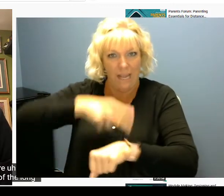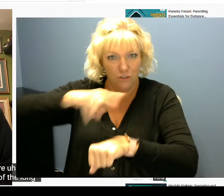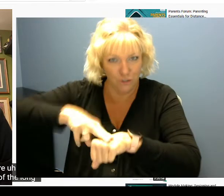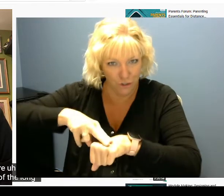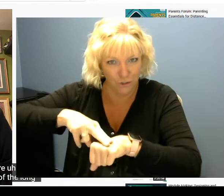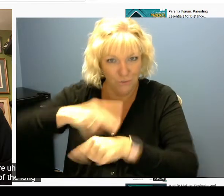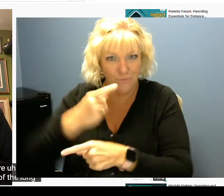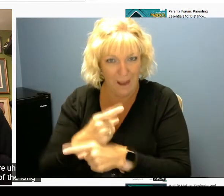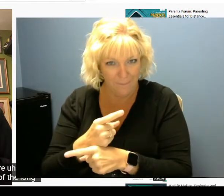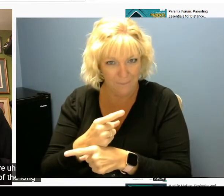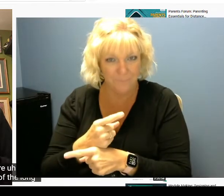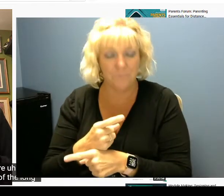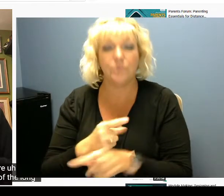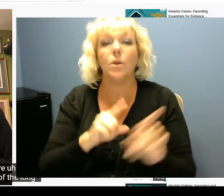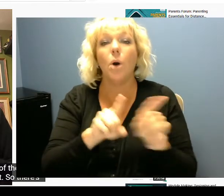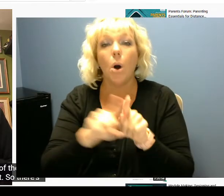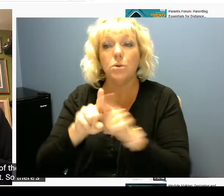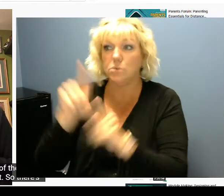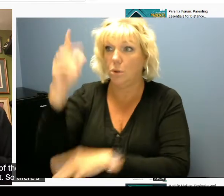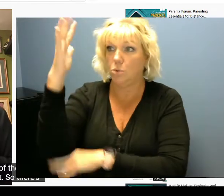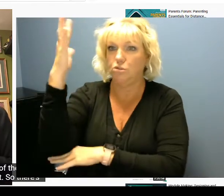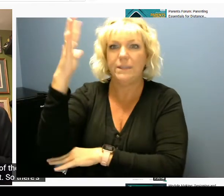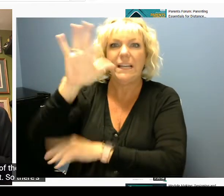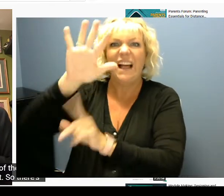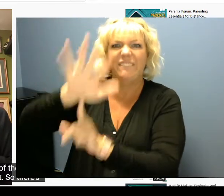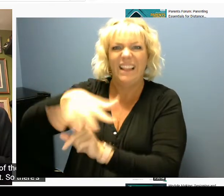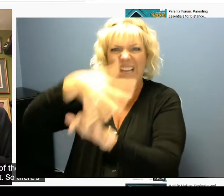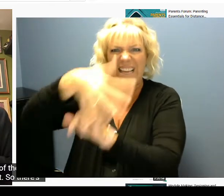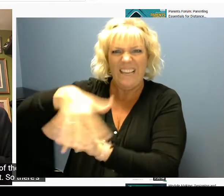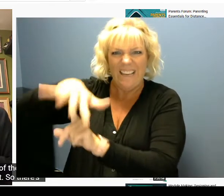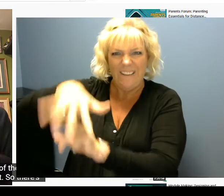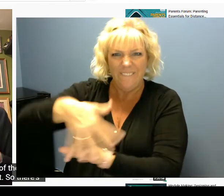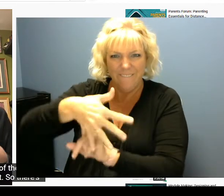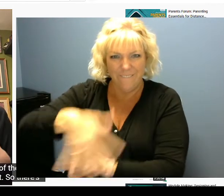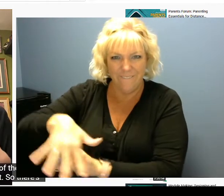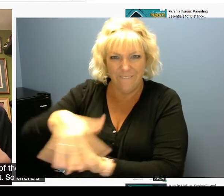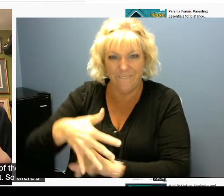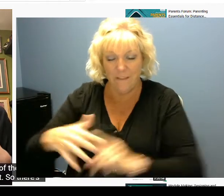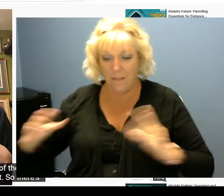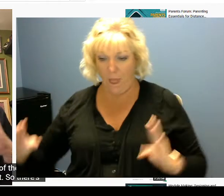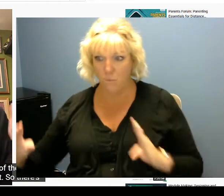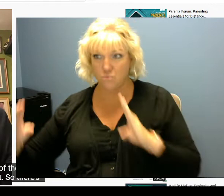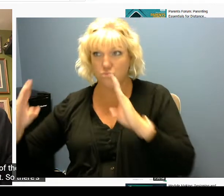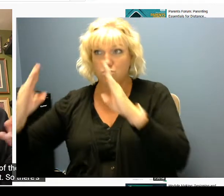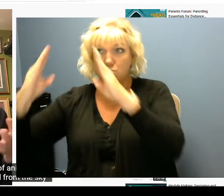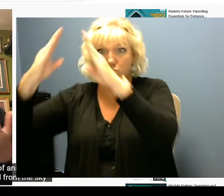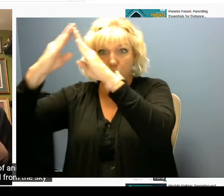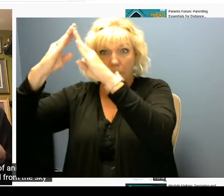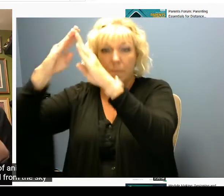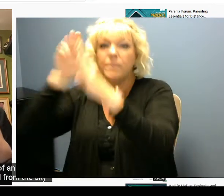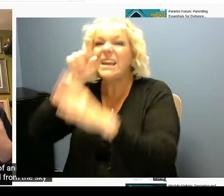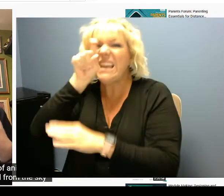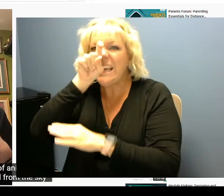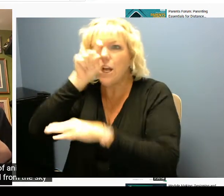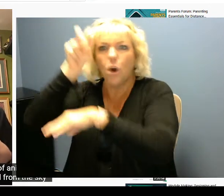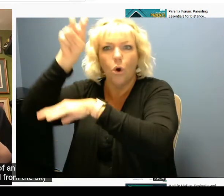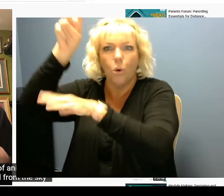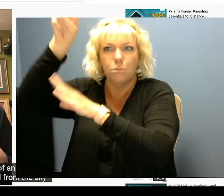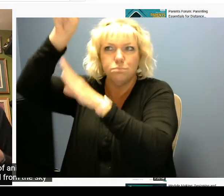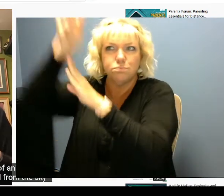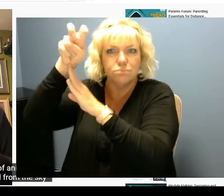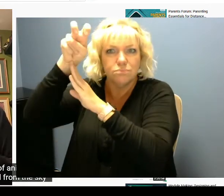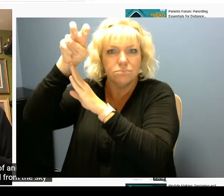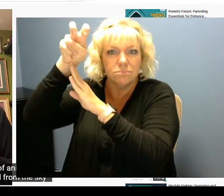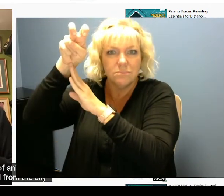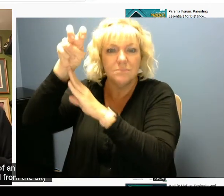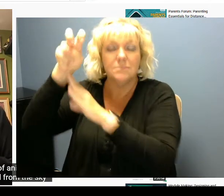It talks about the leaves, the tree of the long leaves. At the top of the tree of the long leaves is an eagle who can see out. So there's the role of nature, the role